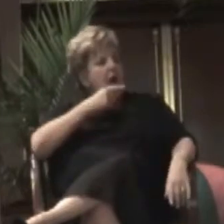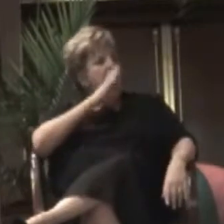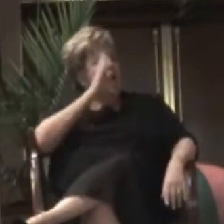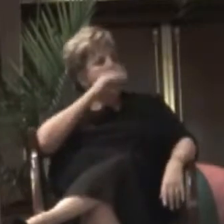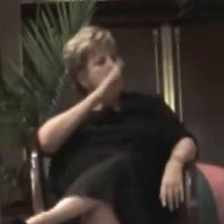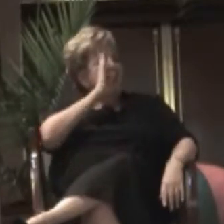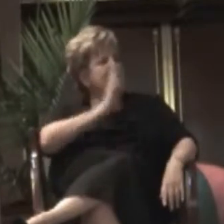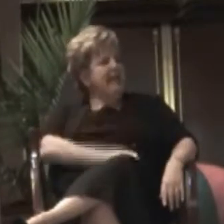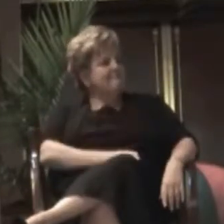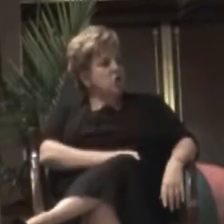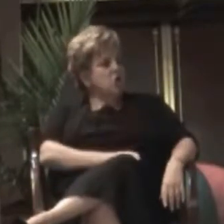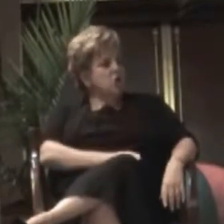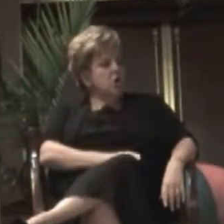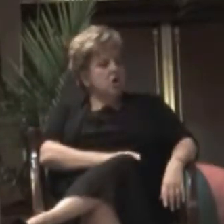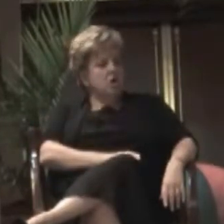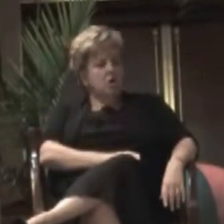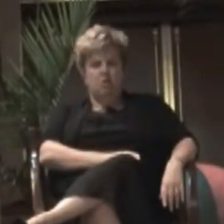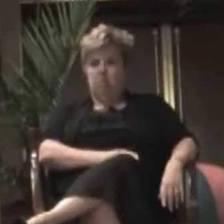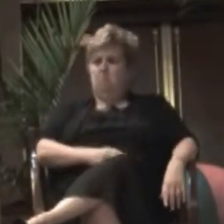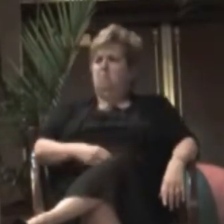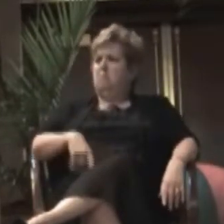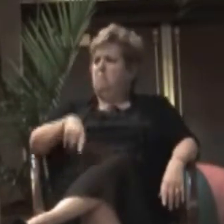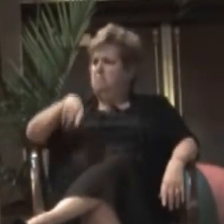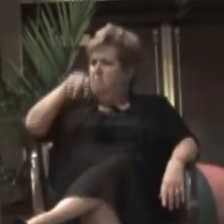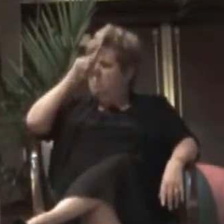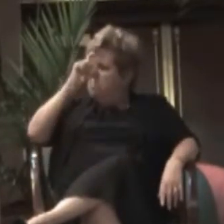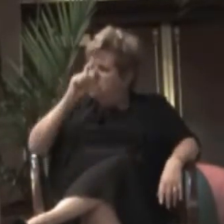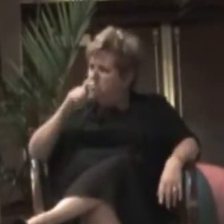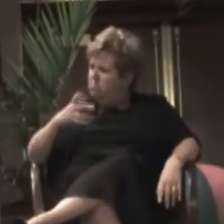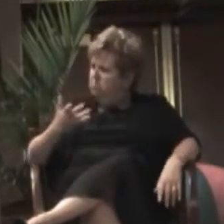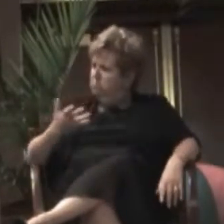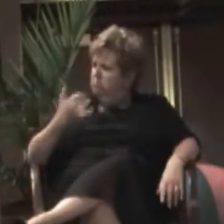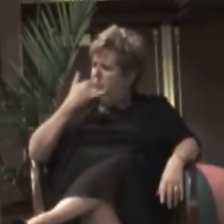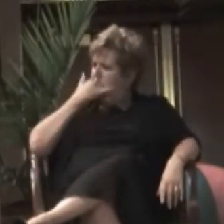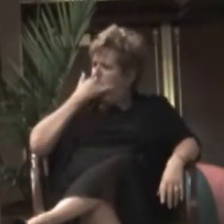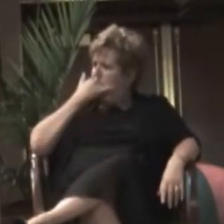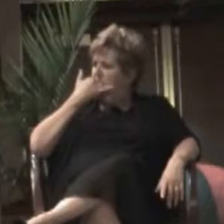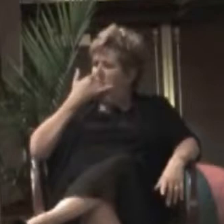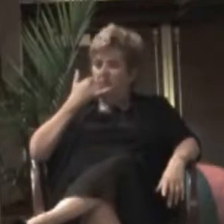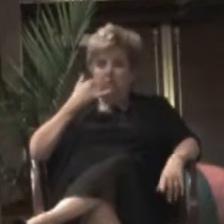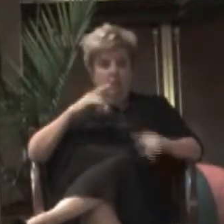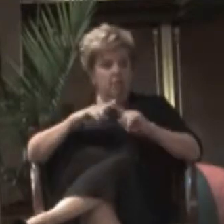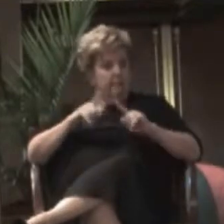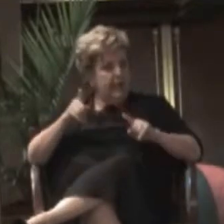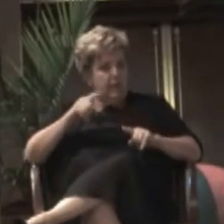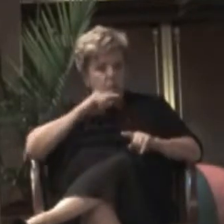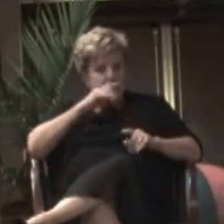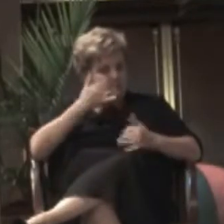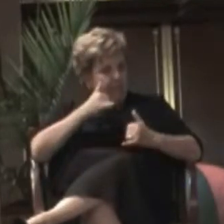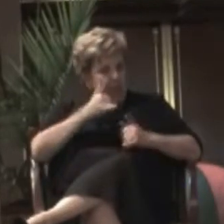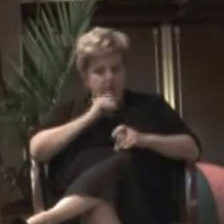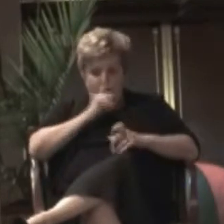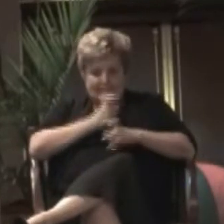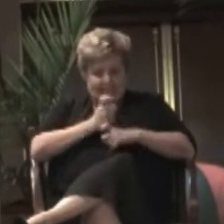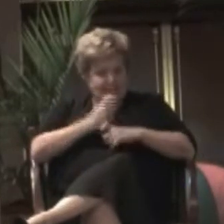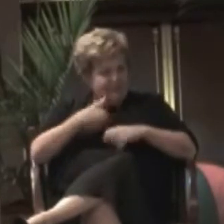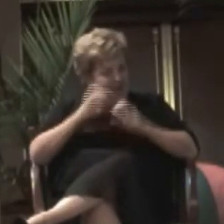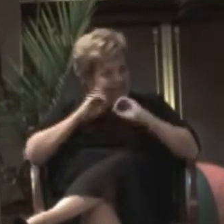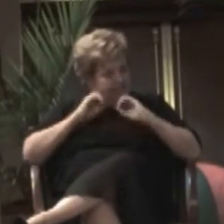off. Had no clue what he was talking about, not a clue. But I knew he was serious. He was not playing. And so he walked on, and I went